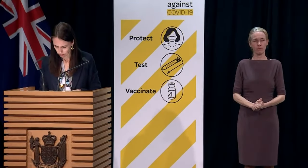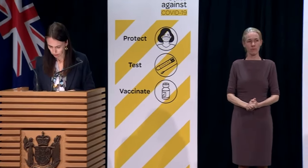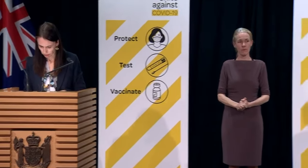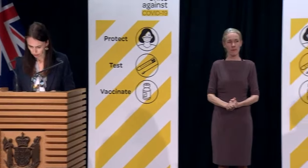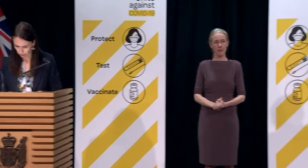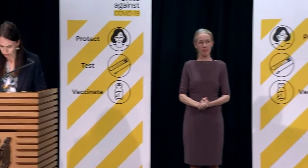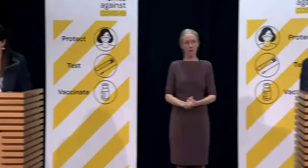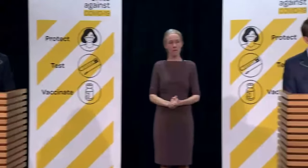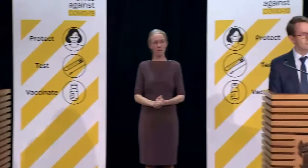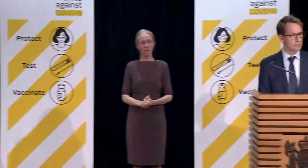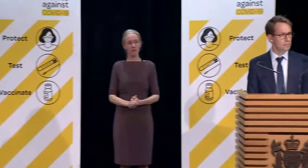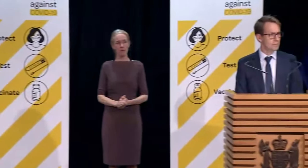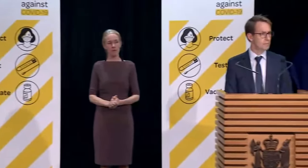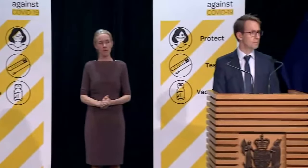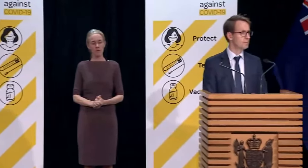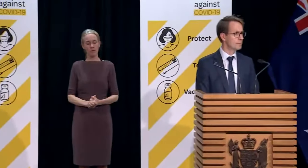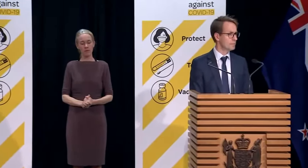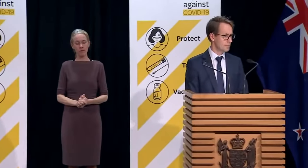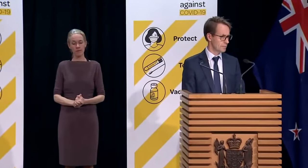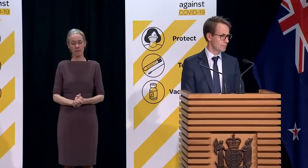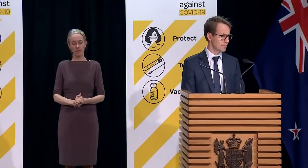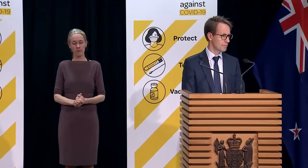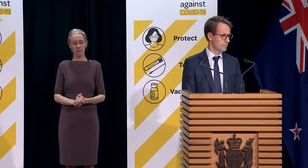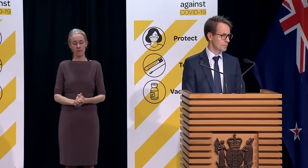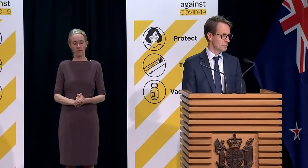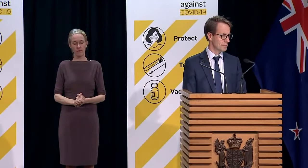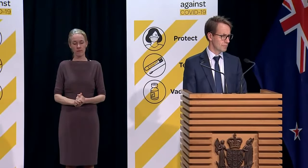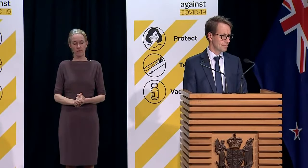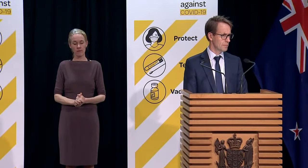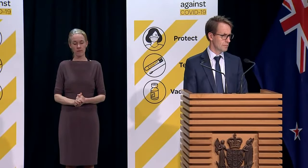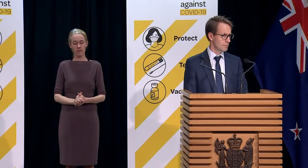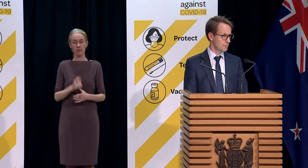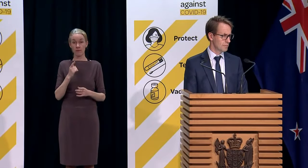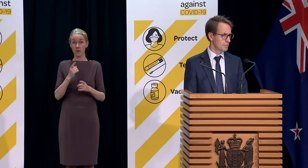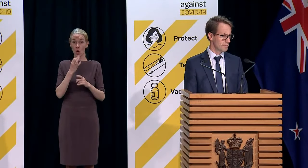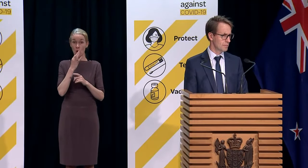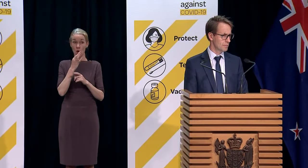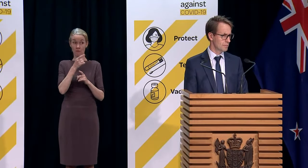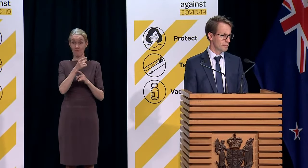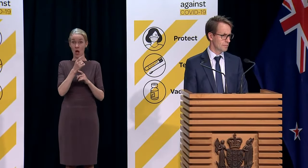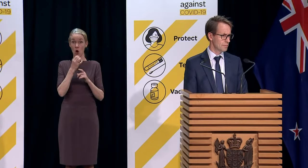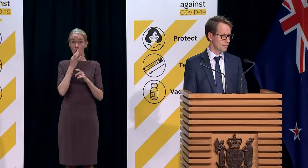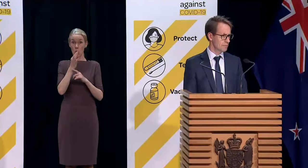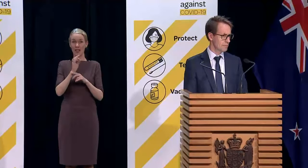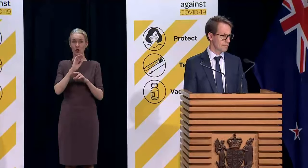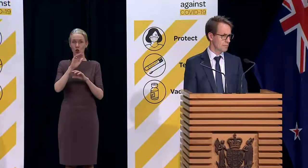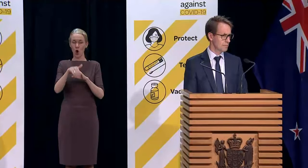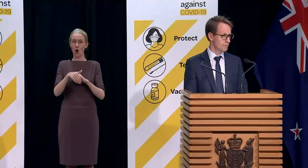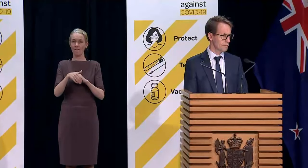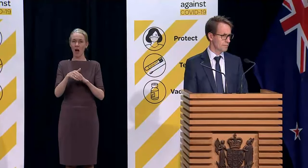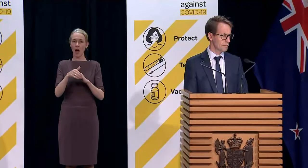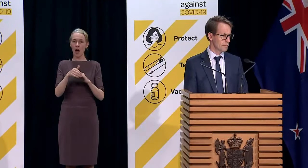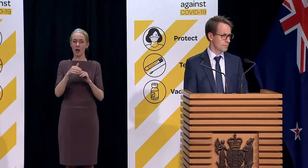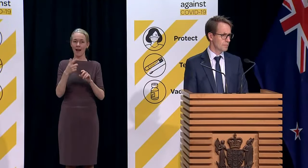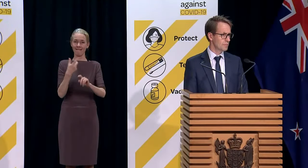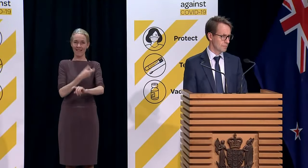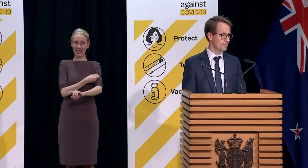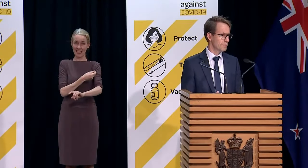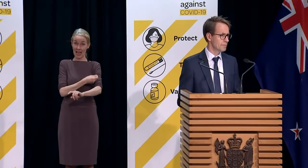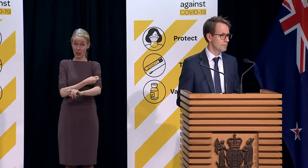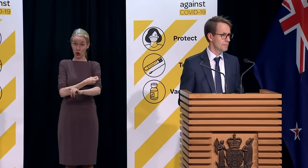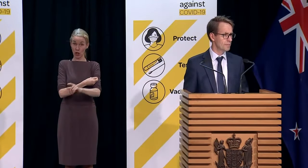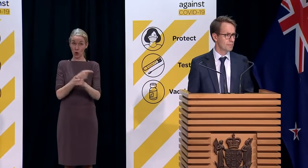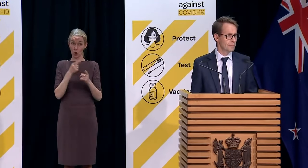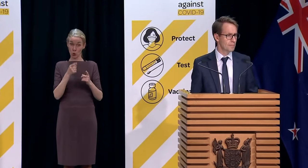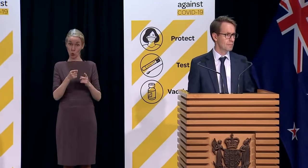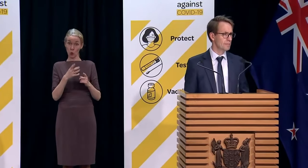Just on as the vaccination rollout starts to widen out to the younger population, how do you ensure that civic youth are getting the right messaging around